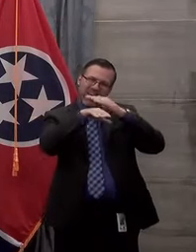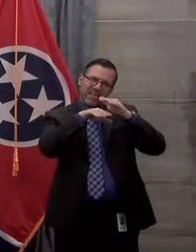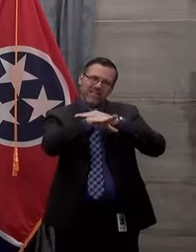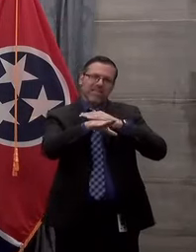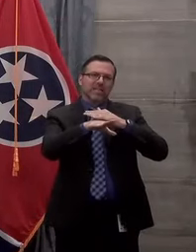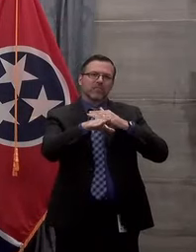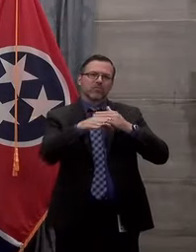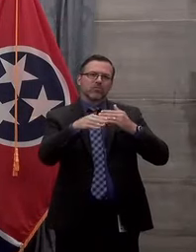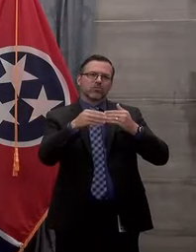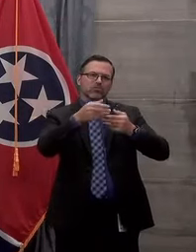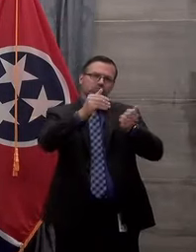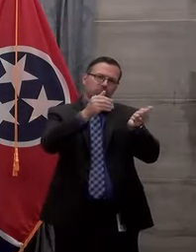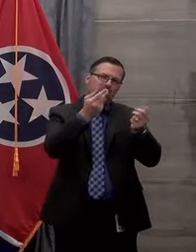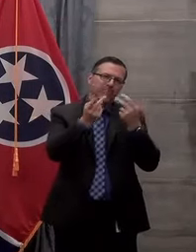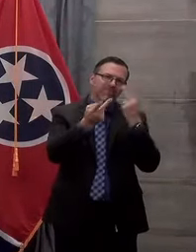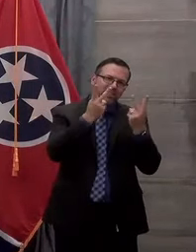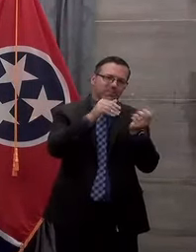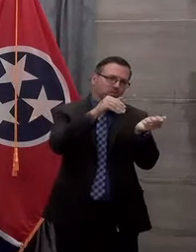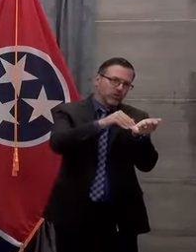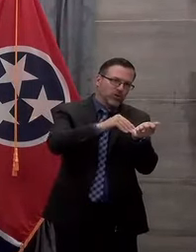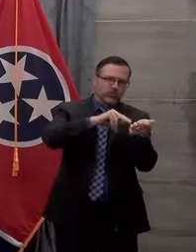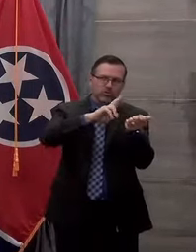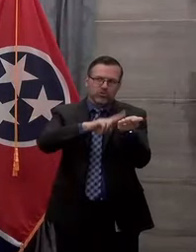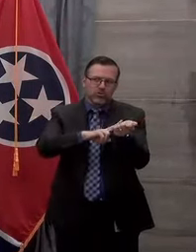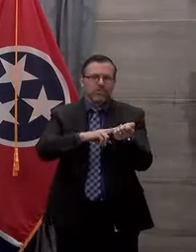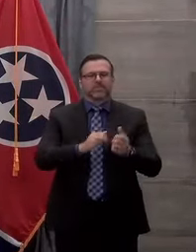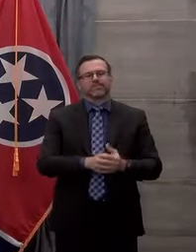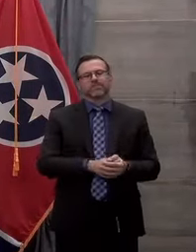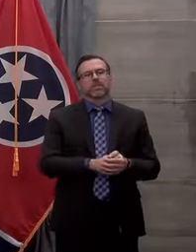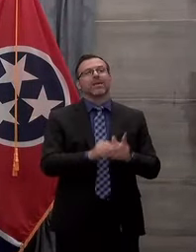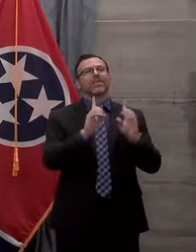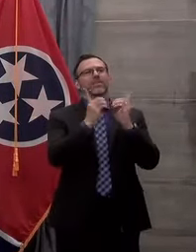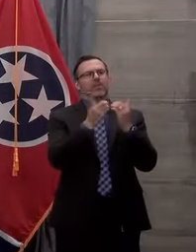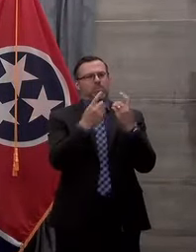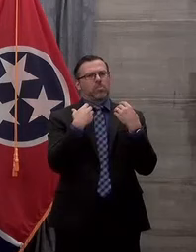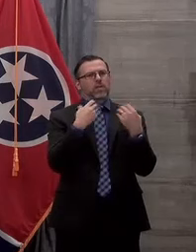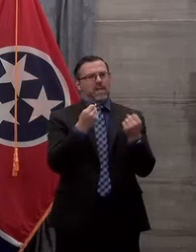attainable for all Tennesseans. The Department of Health is committed to doing this